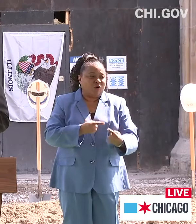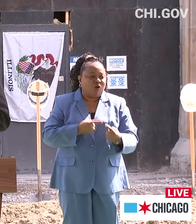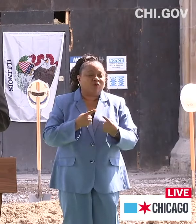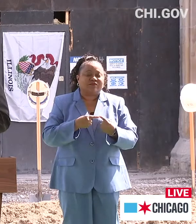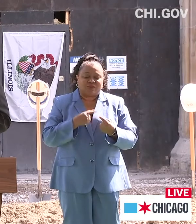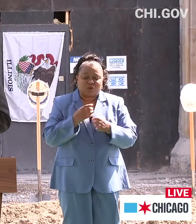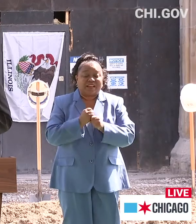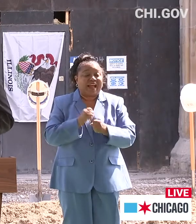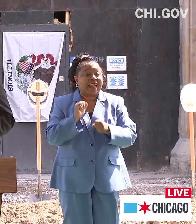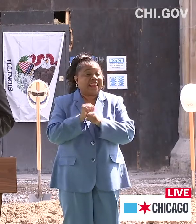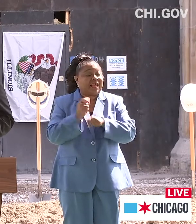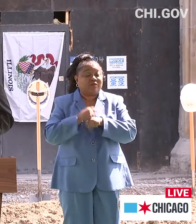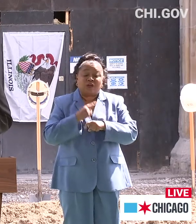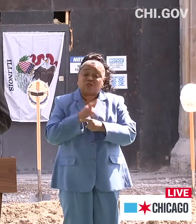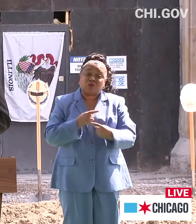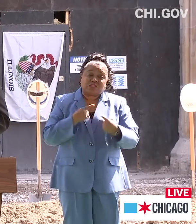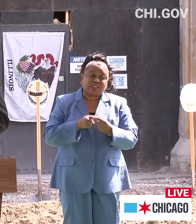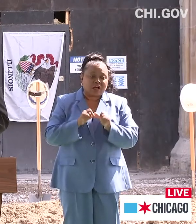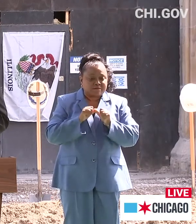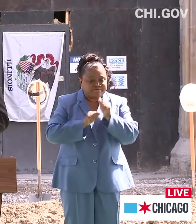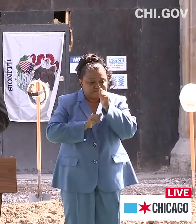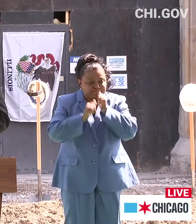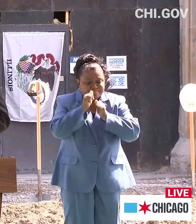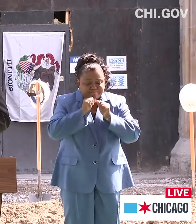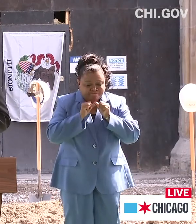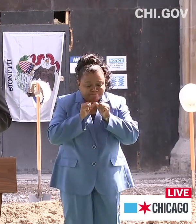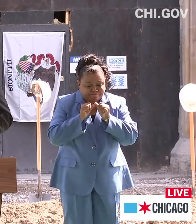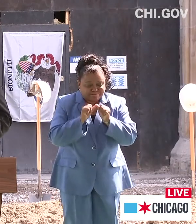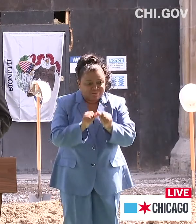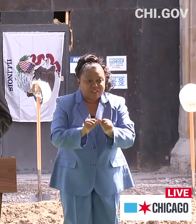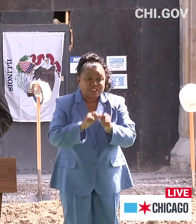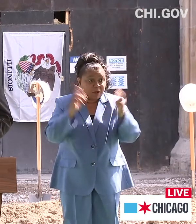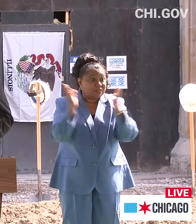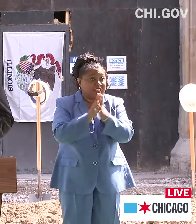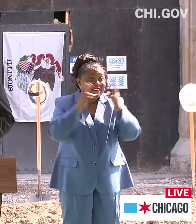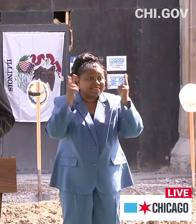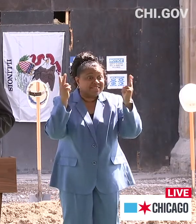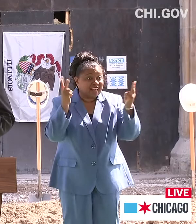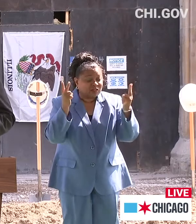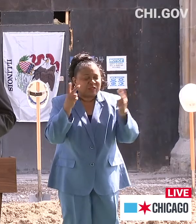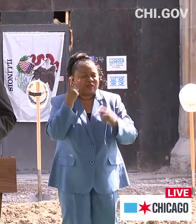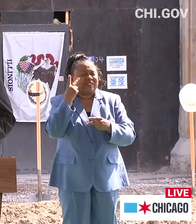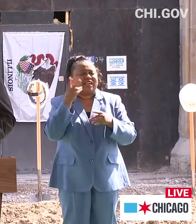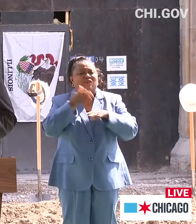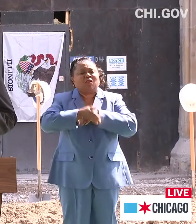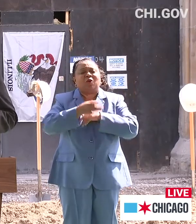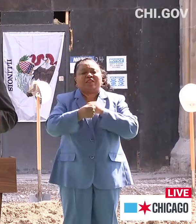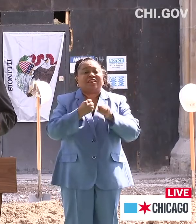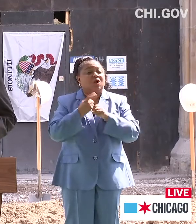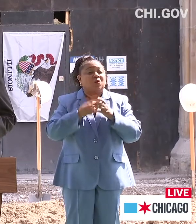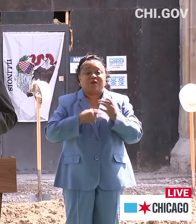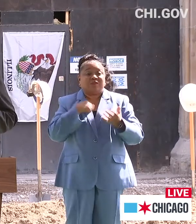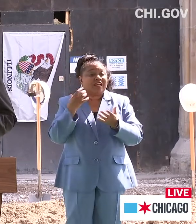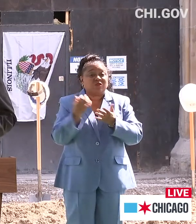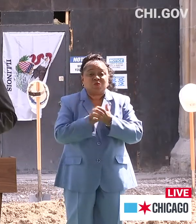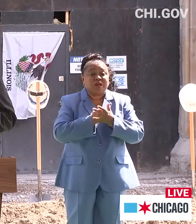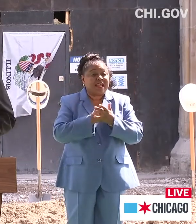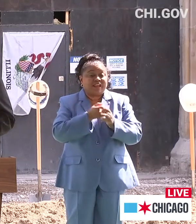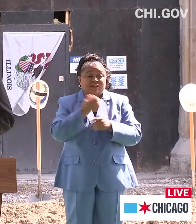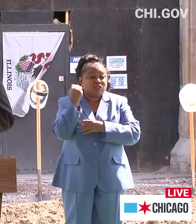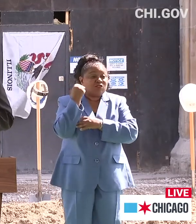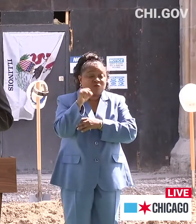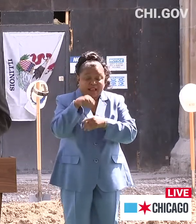we got Labor Day, but through struggle and perseverance, there was victory. You see, over the years, while we didn't win the strike